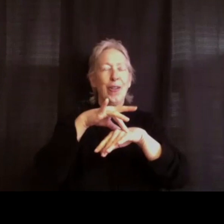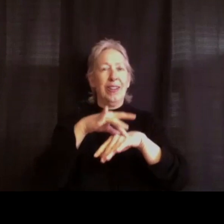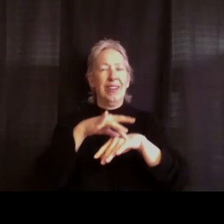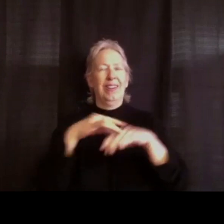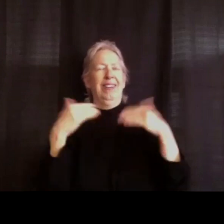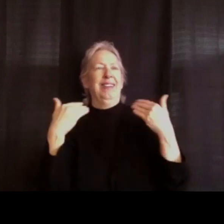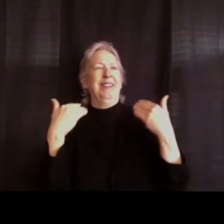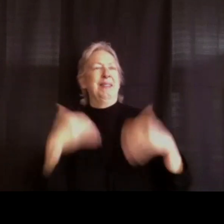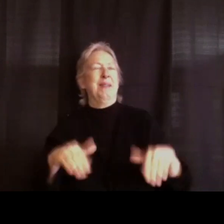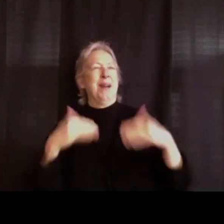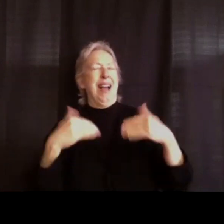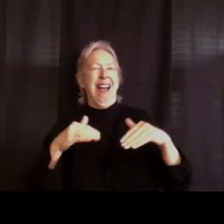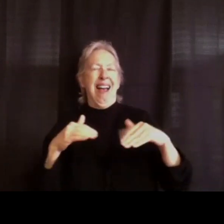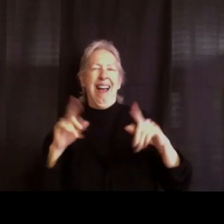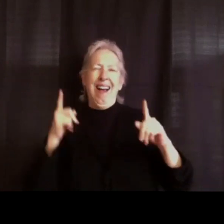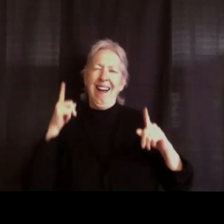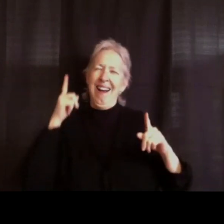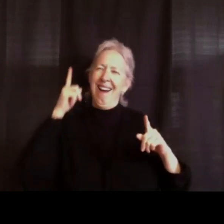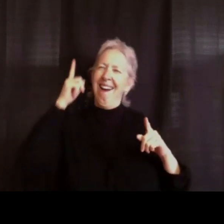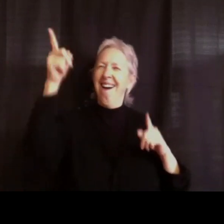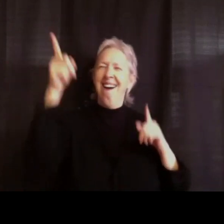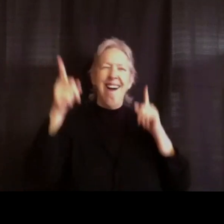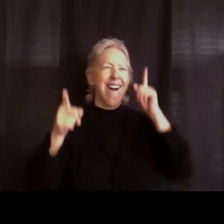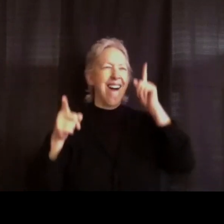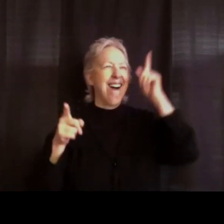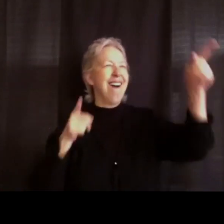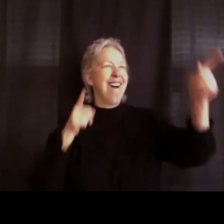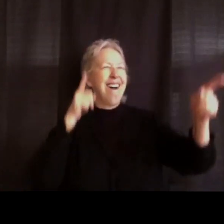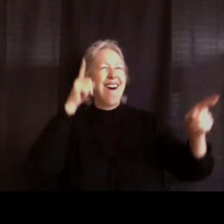sent further than to the ends of the earth.